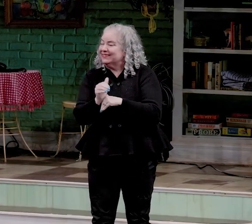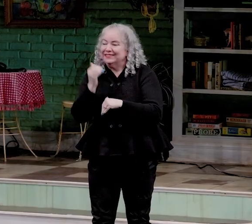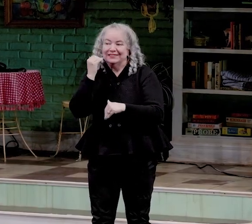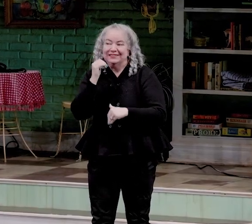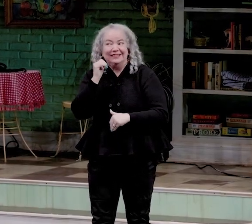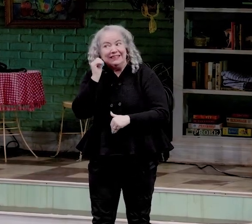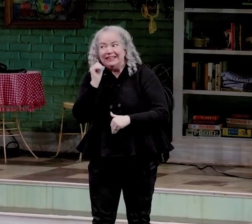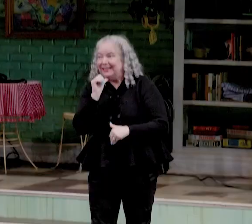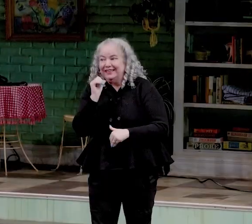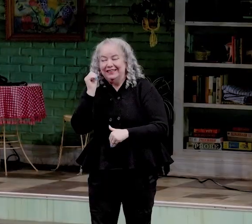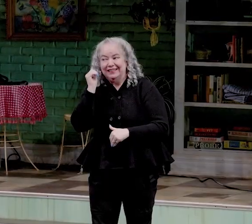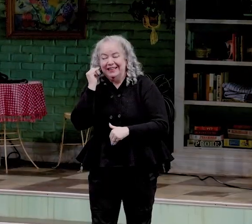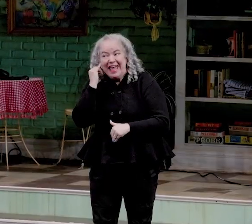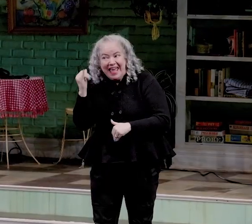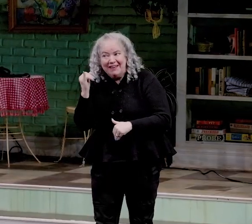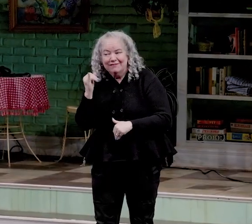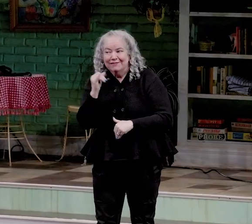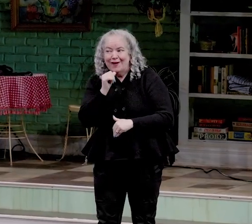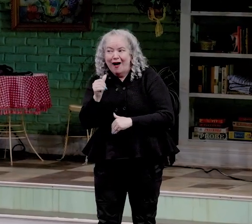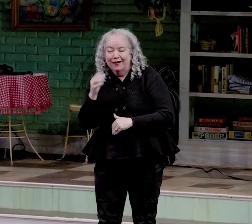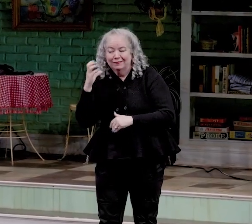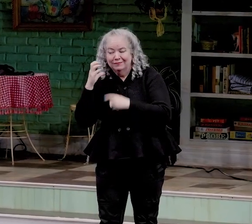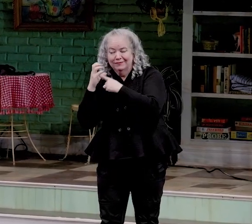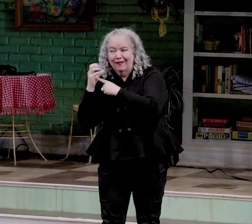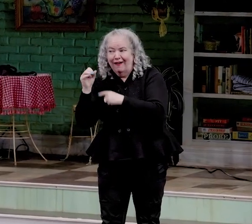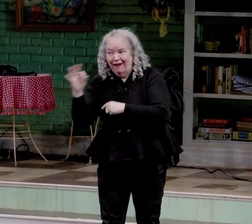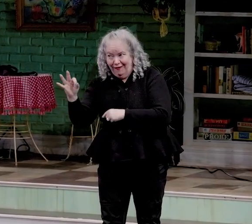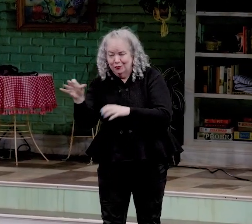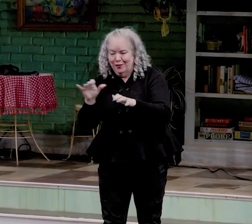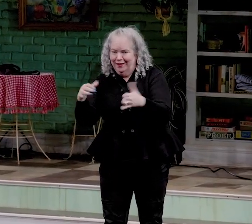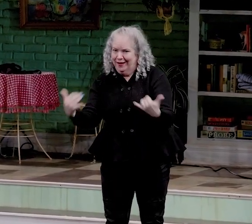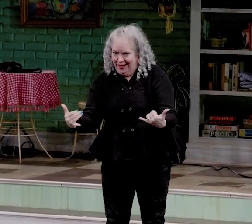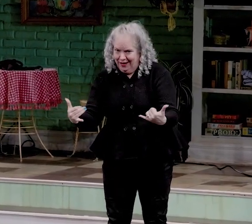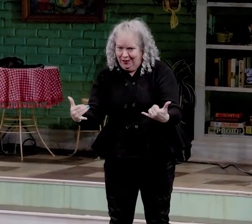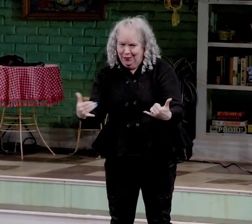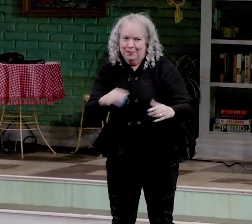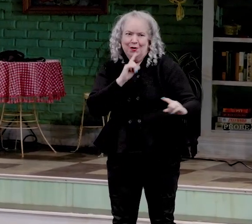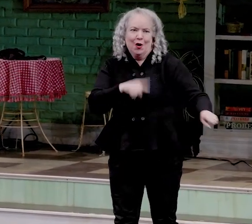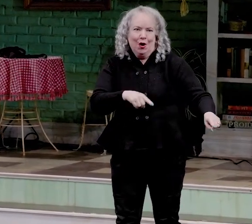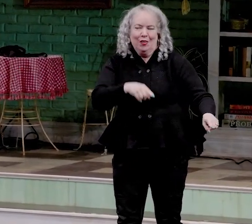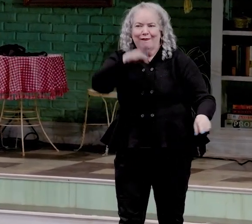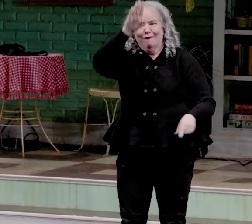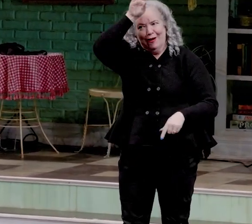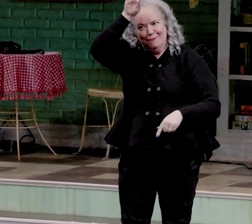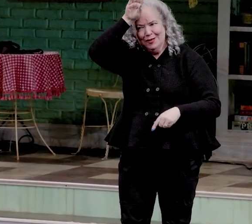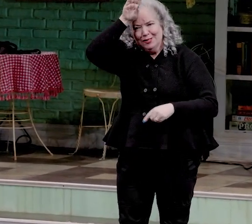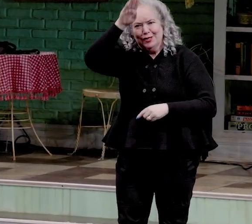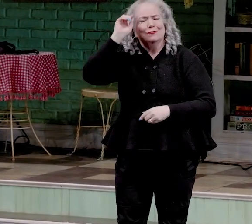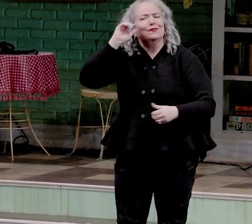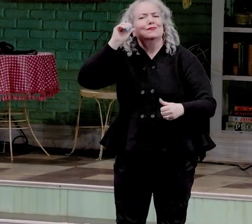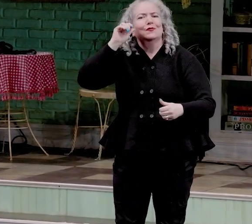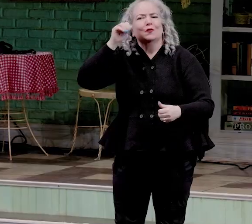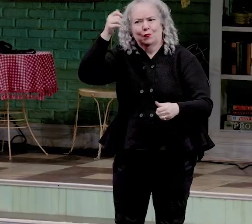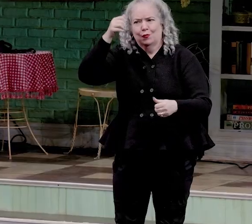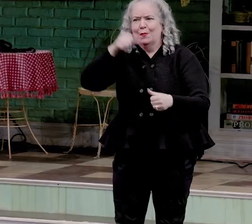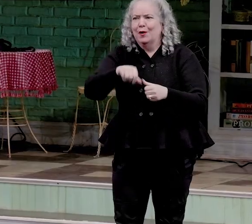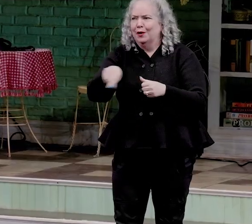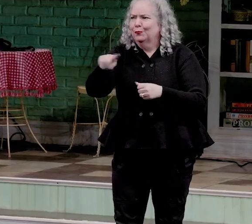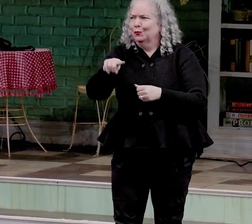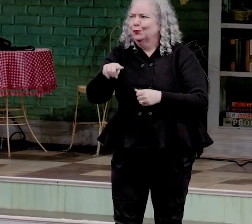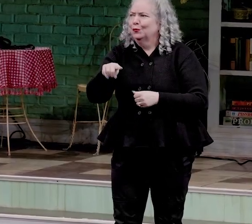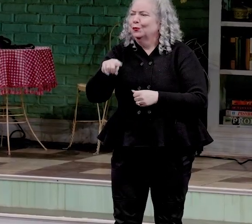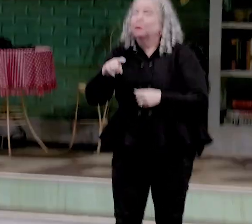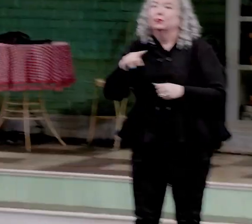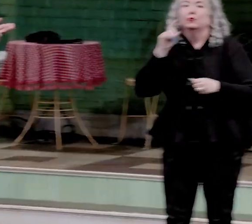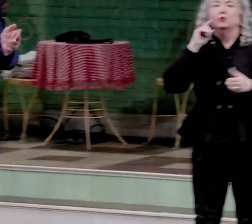turned off your electronic devices, please do that. And by order of the Rochester Fire Marshal, I remind you to check out where